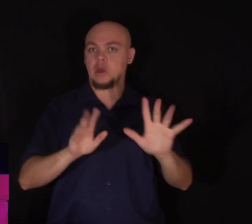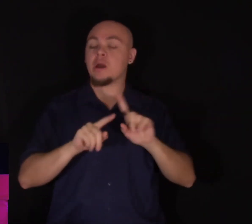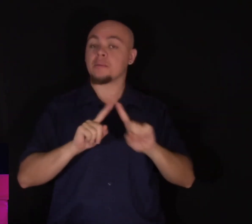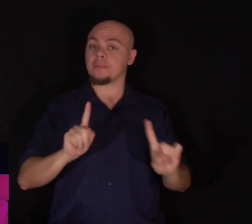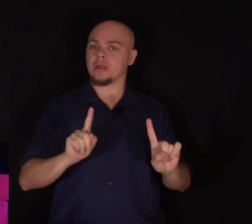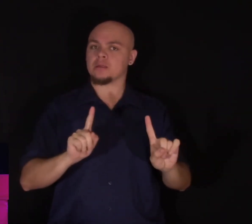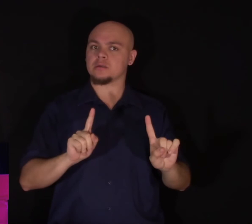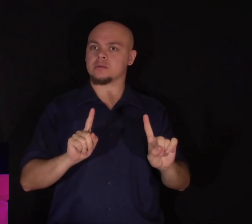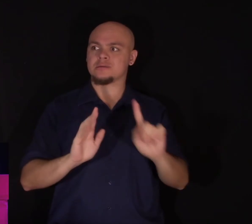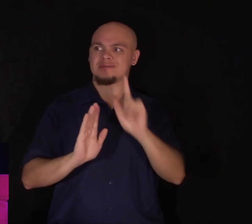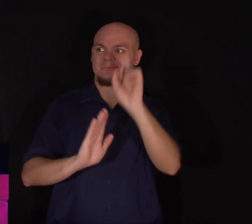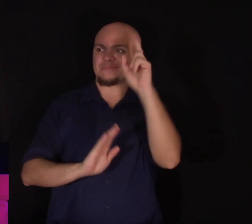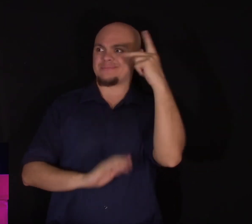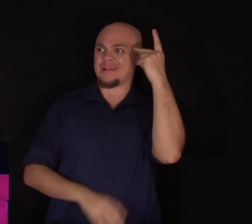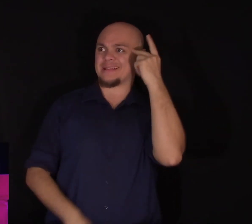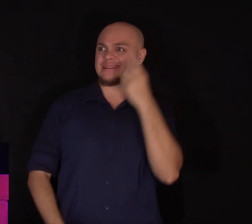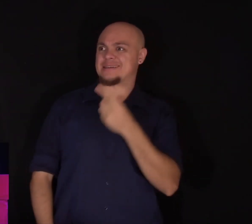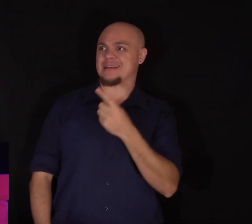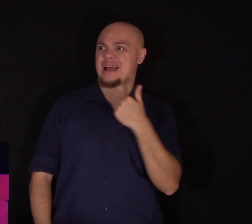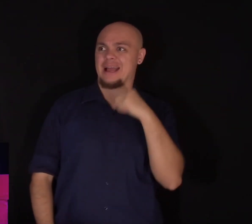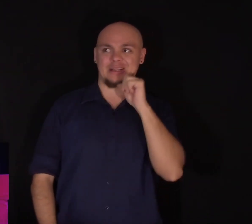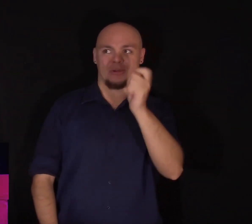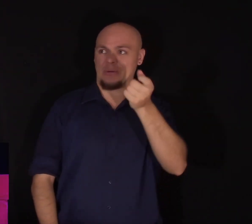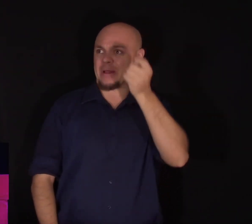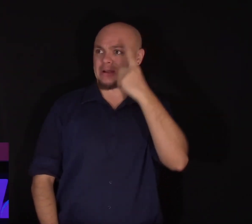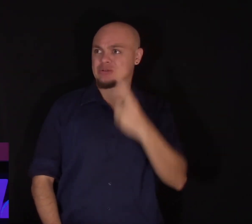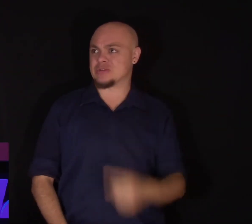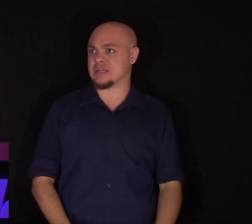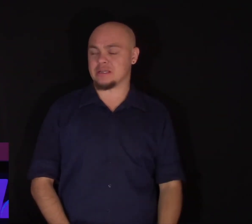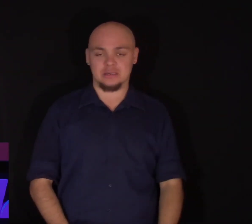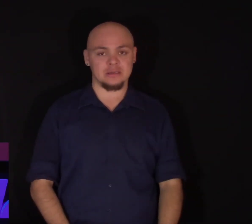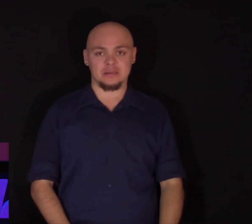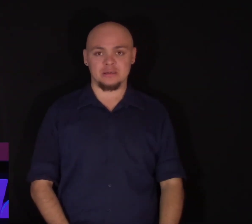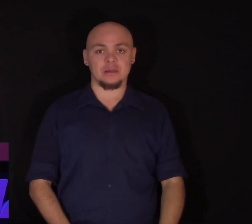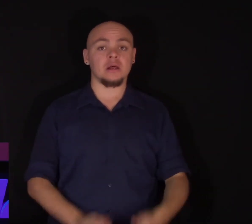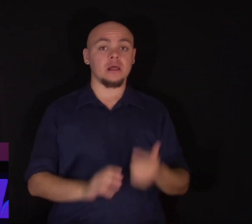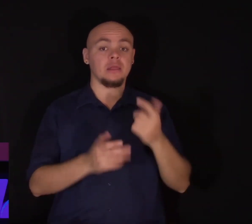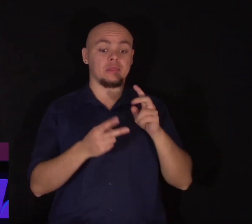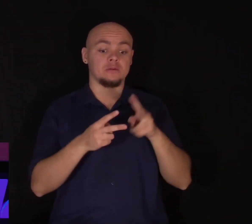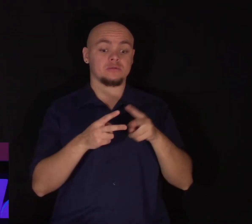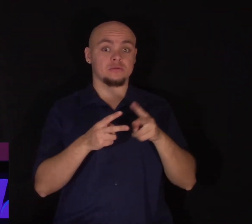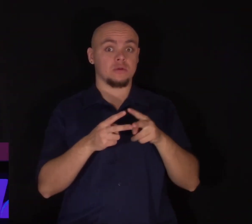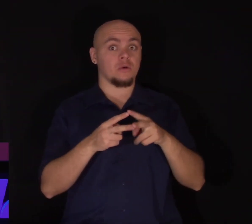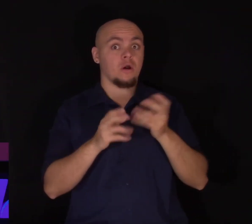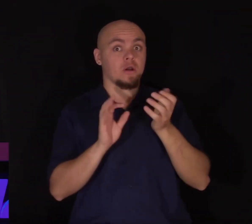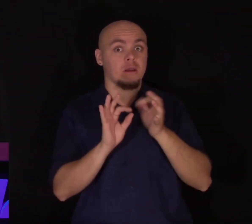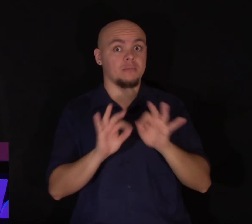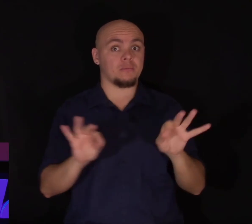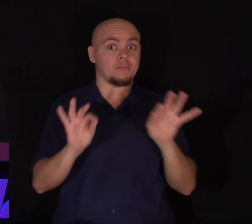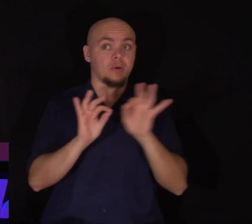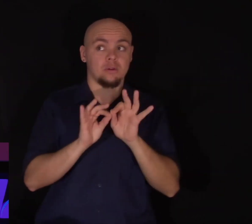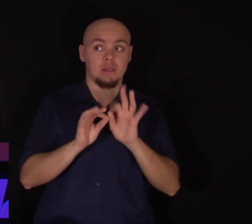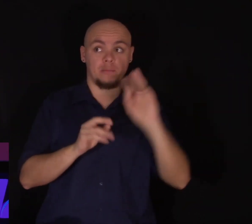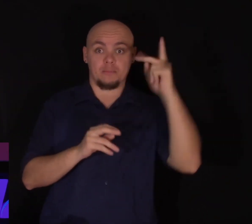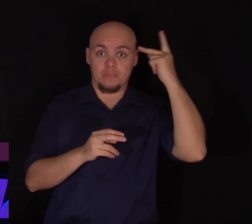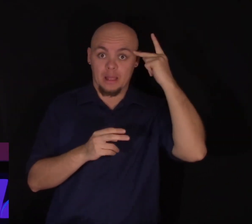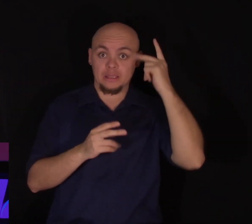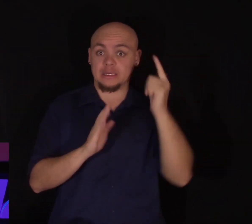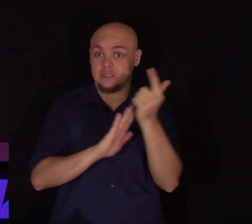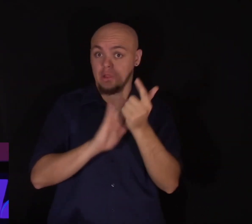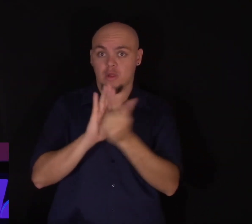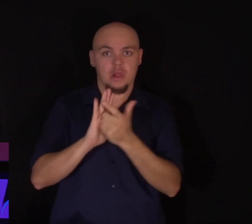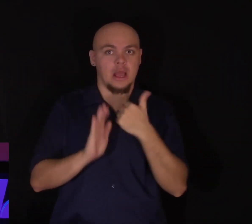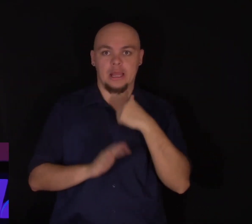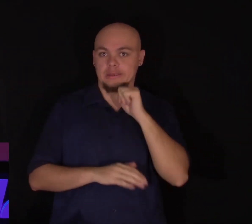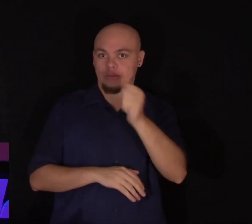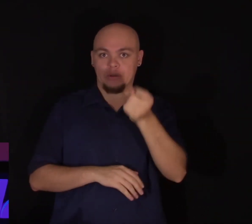I don't really understand politics, and I don't really understand the law. And those are two pretty big pieces of the puzzle if you're going to go into politics and change the law. So I